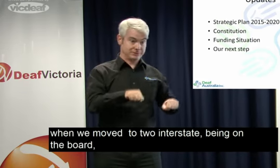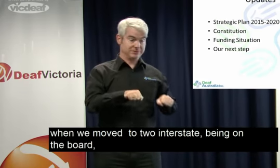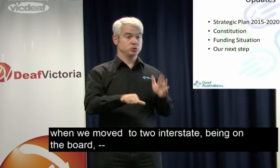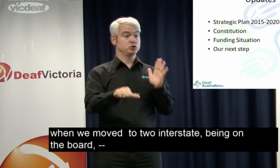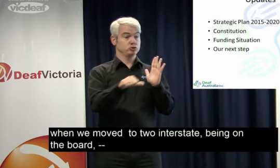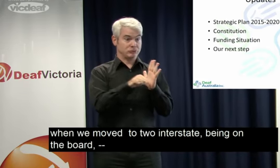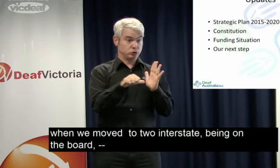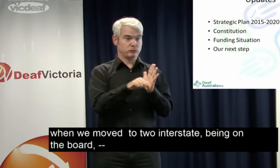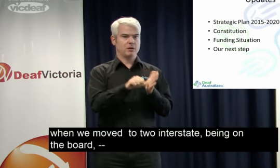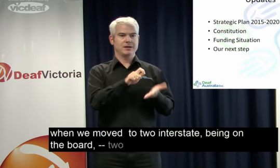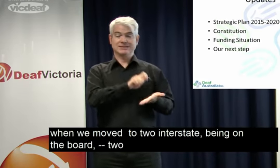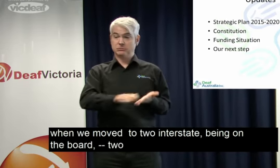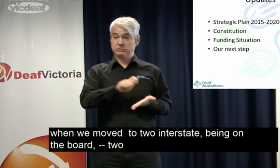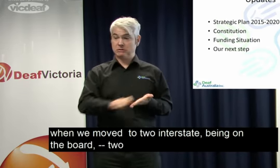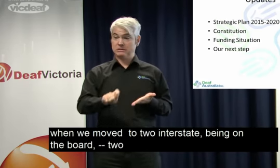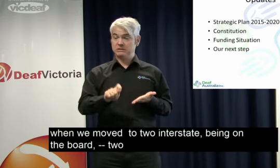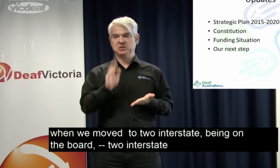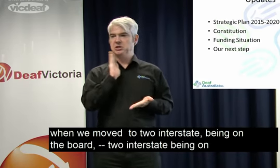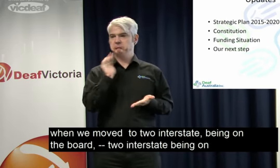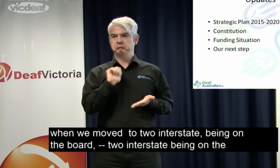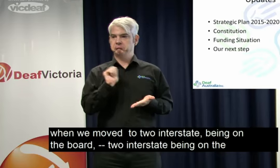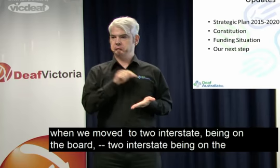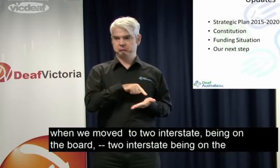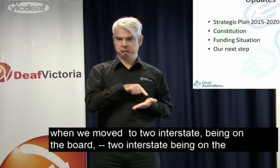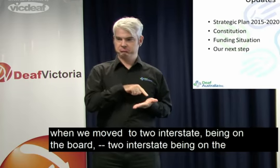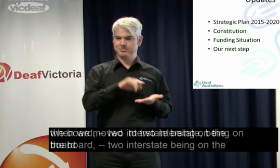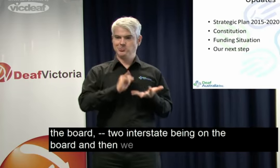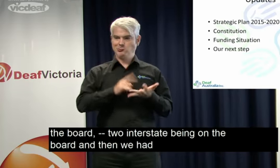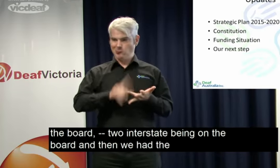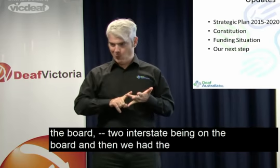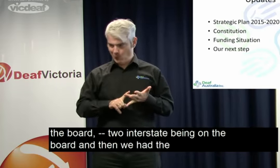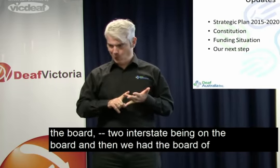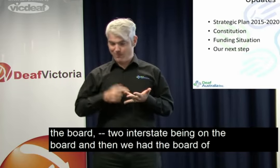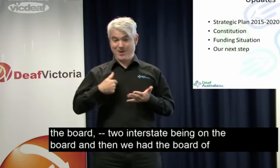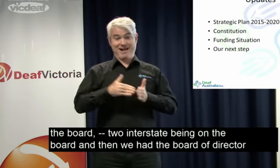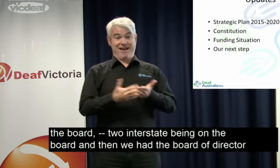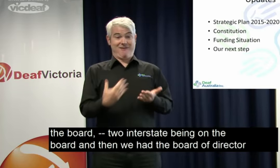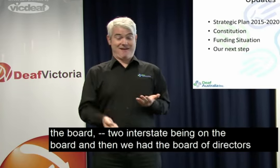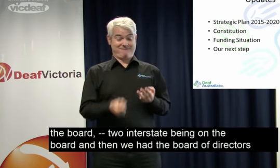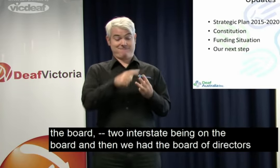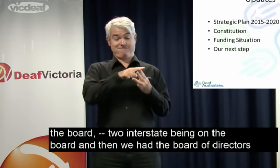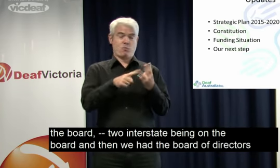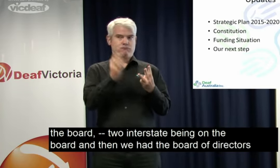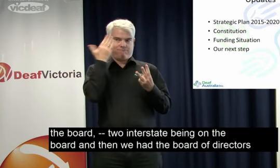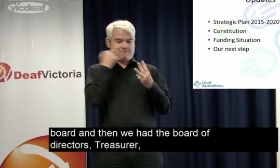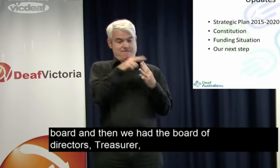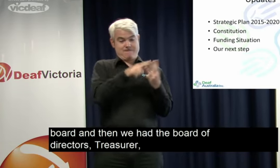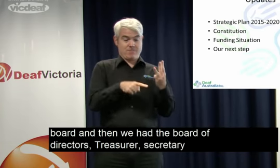So the board of directors, the treasurer, secretary, it didn't really matter. So looking at that, we